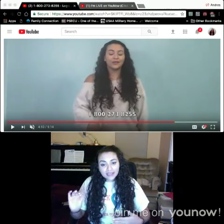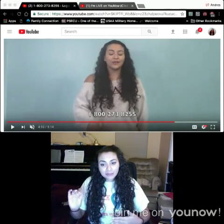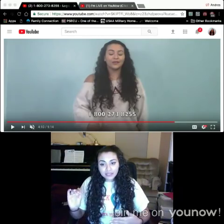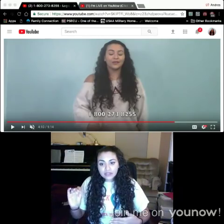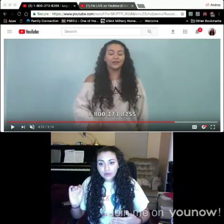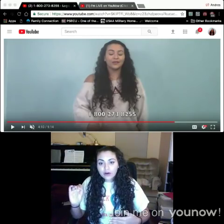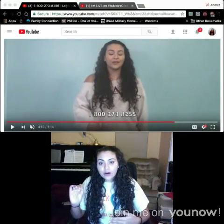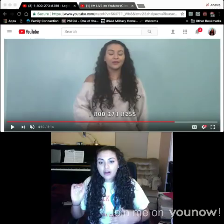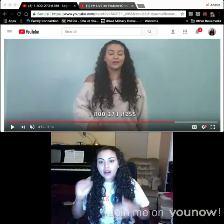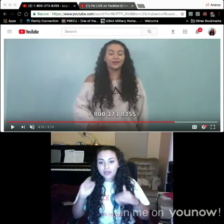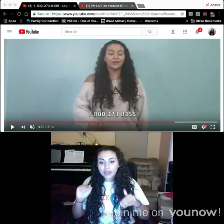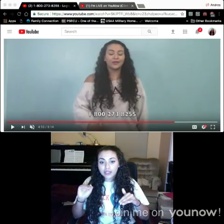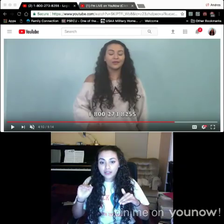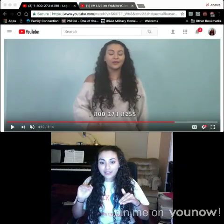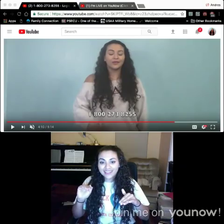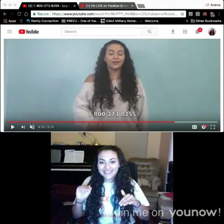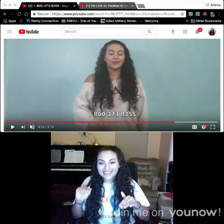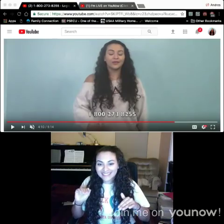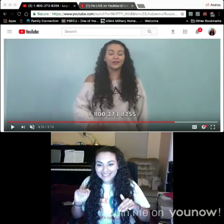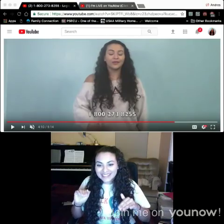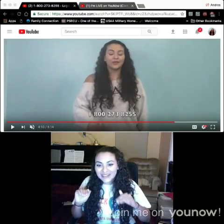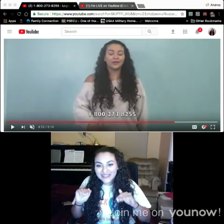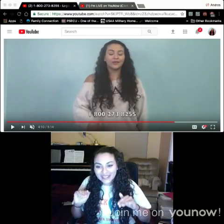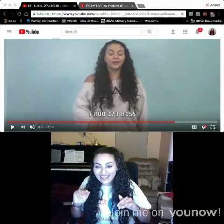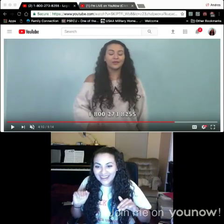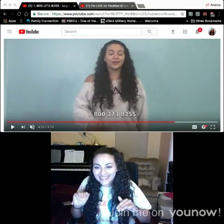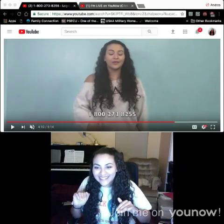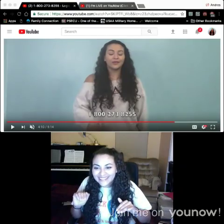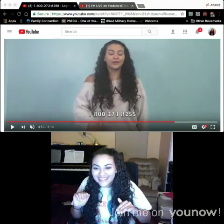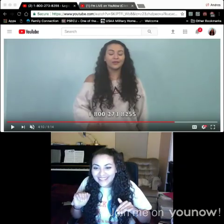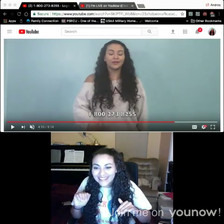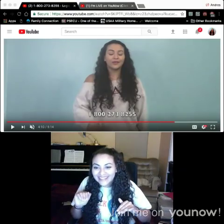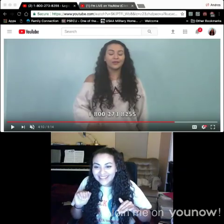at speed, or are we good? Are we good now?